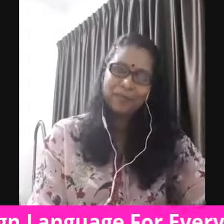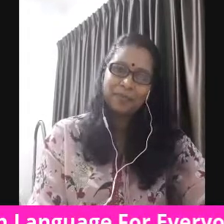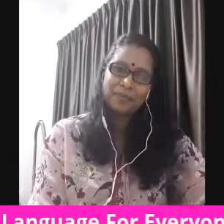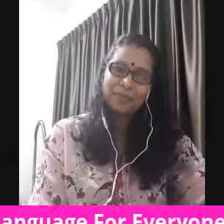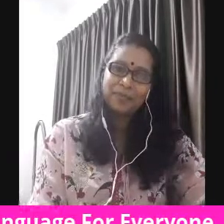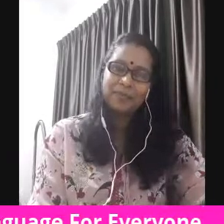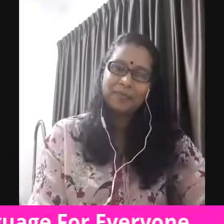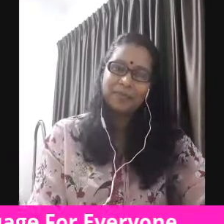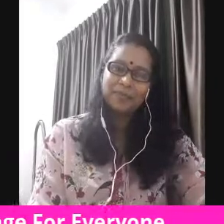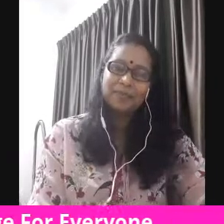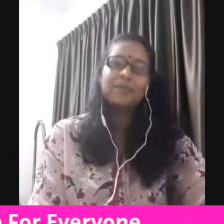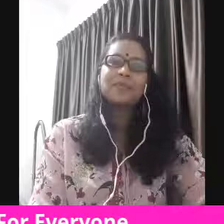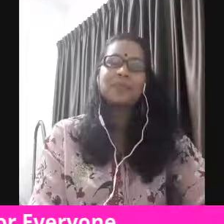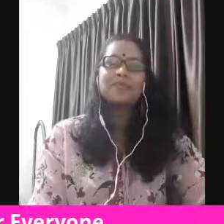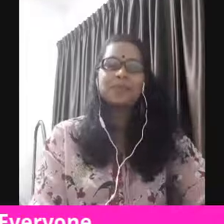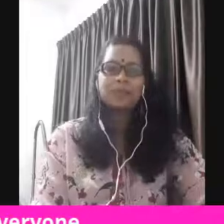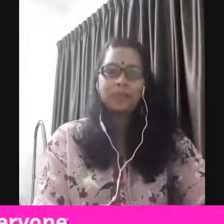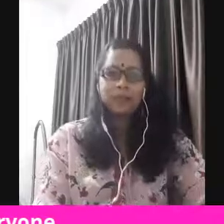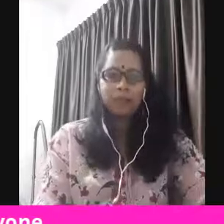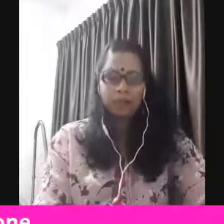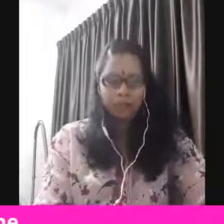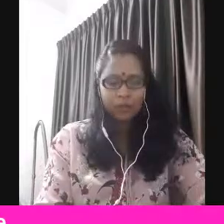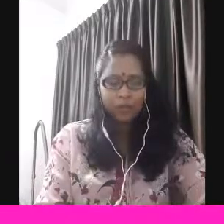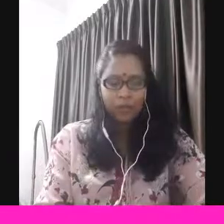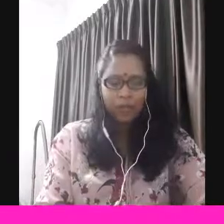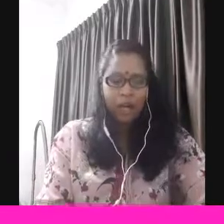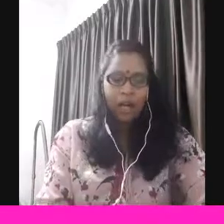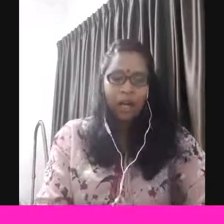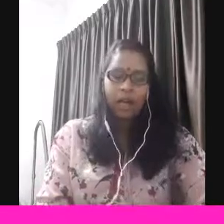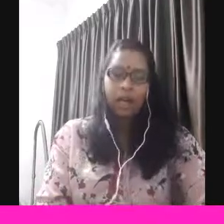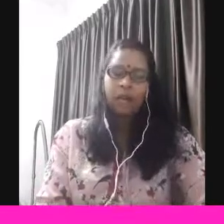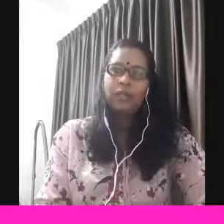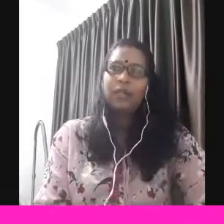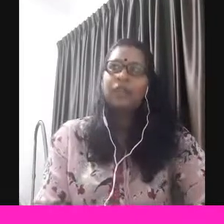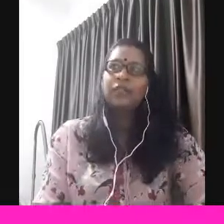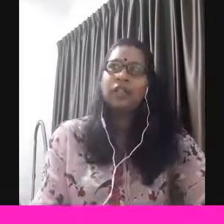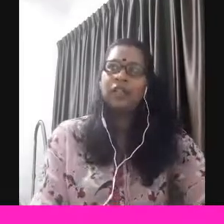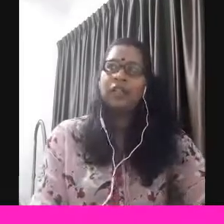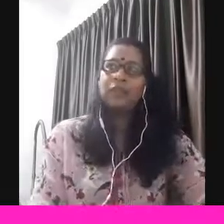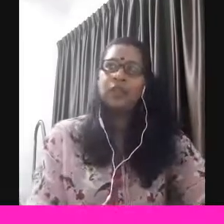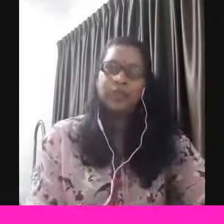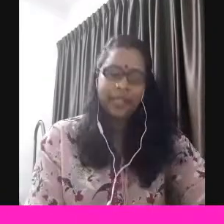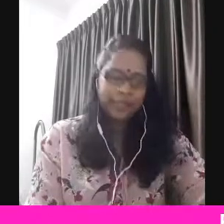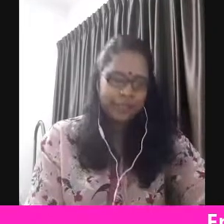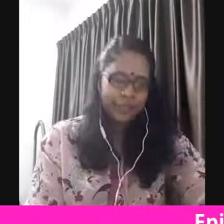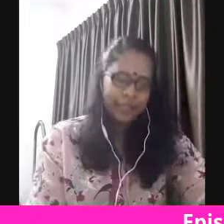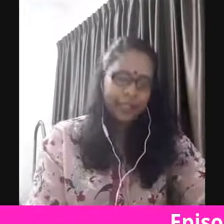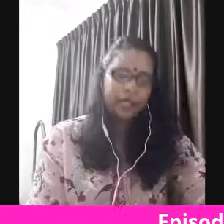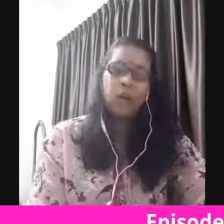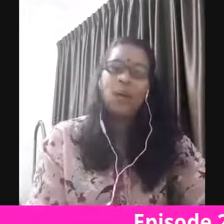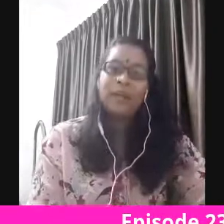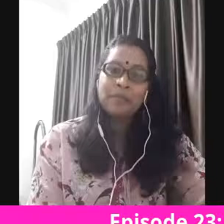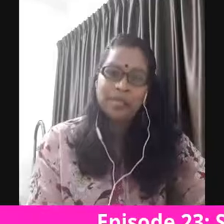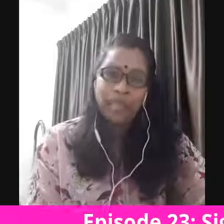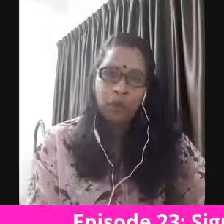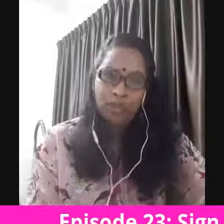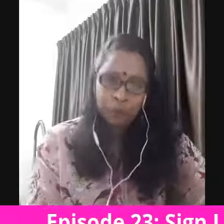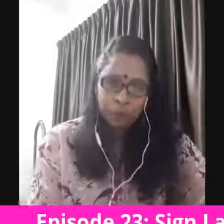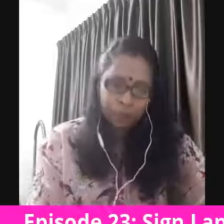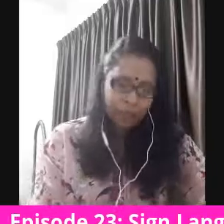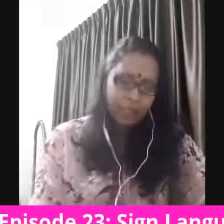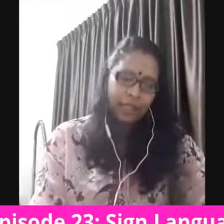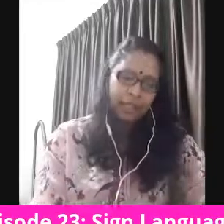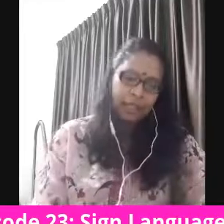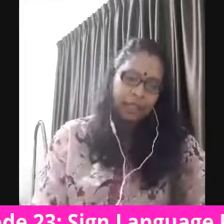knowledge, so what are the options we have in Malaysia? Okay, we got a few societies like YMCA